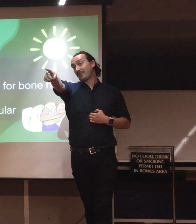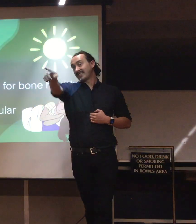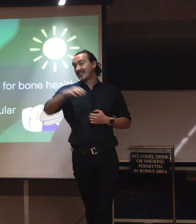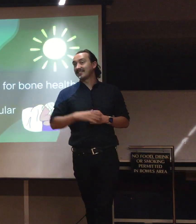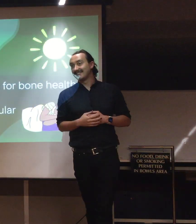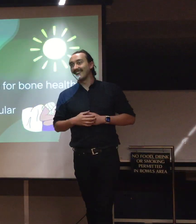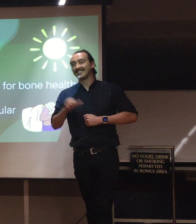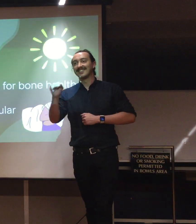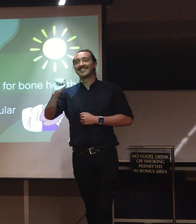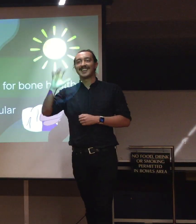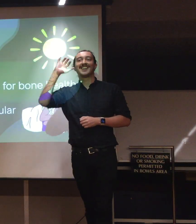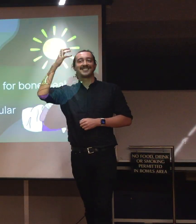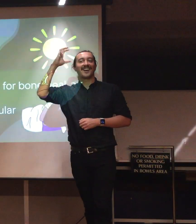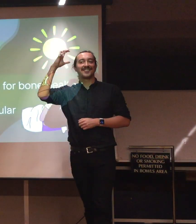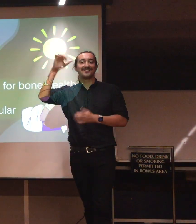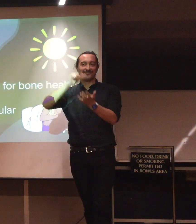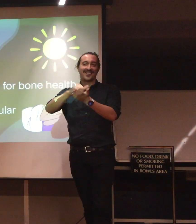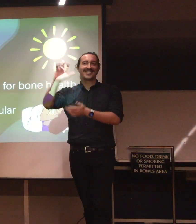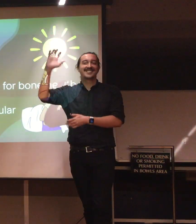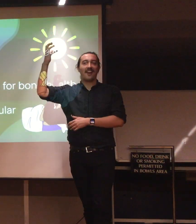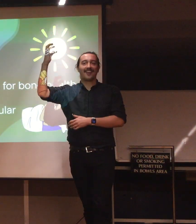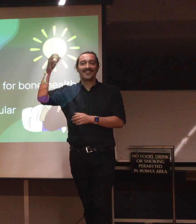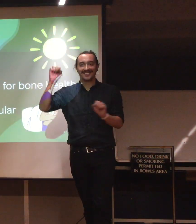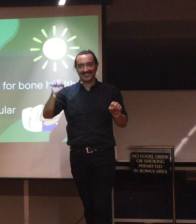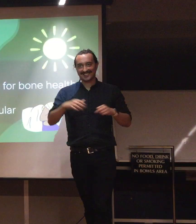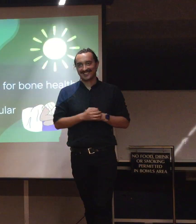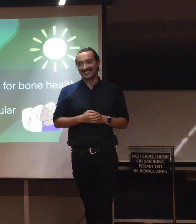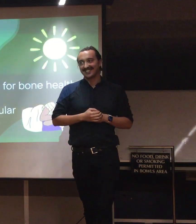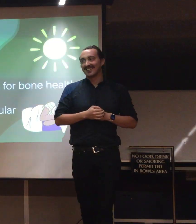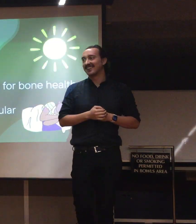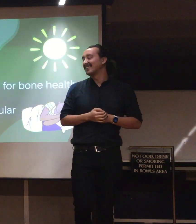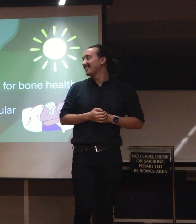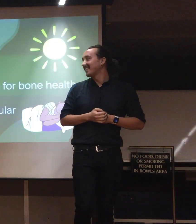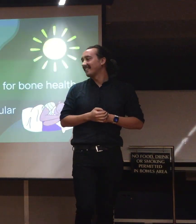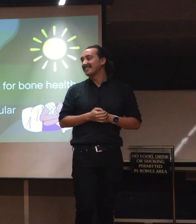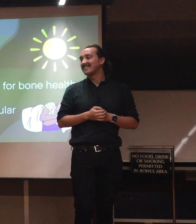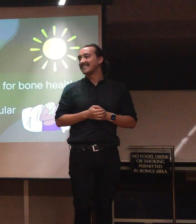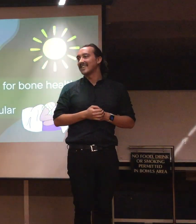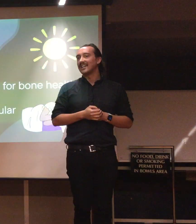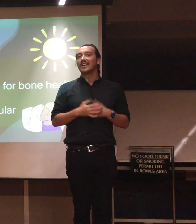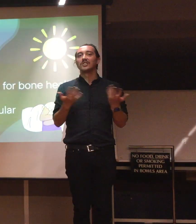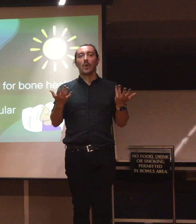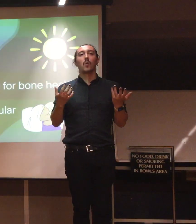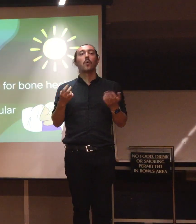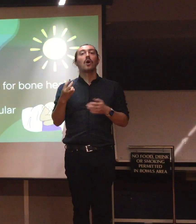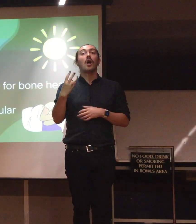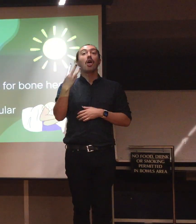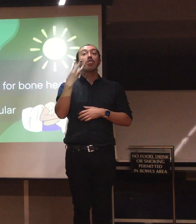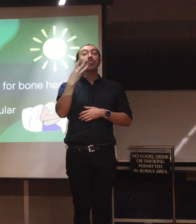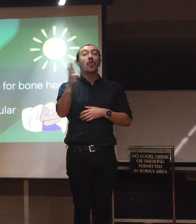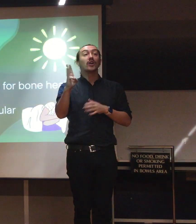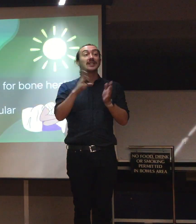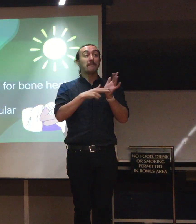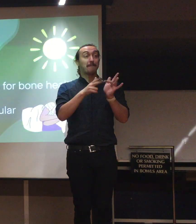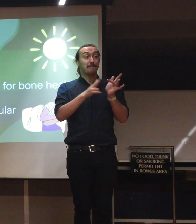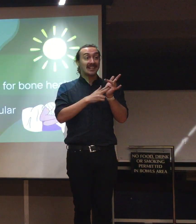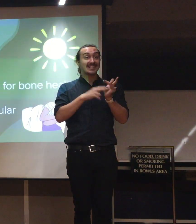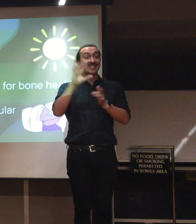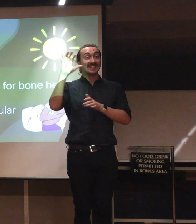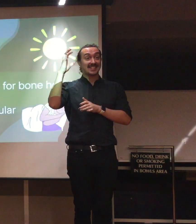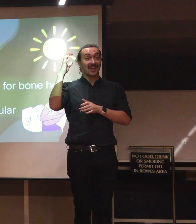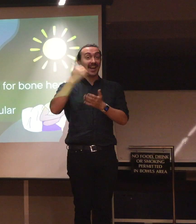Sunflowers? From Sun. the sun. Sun, yes, yes, perfect, good. Yeah. So about 30 minutes of sun is all you